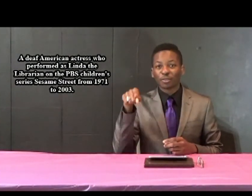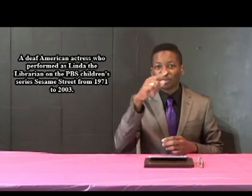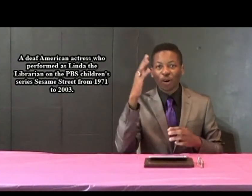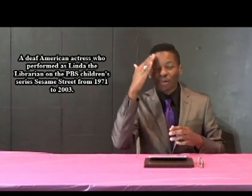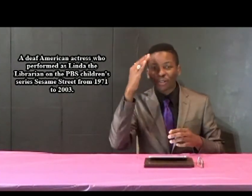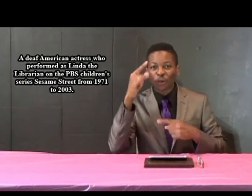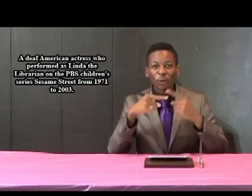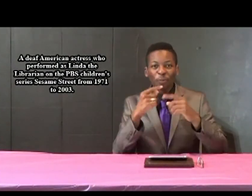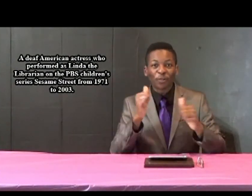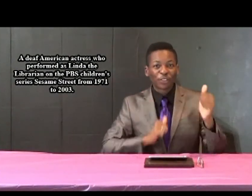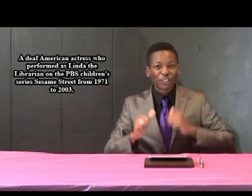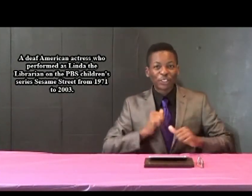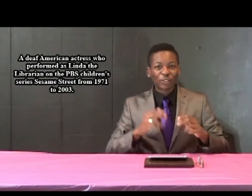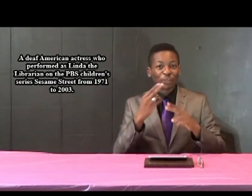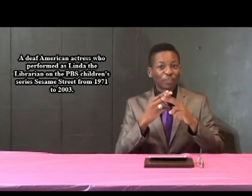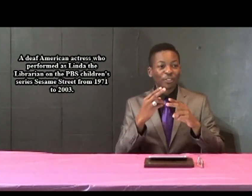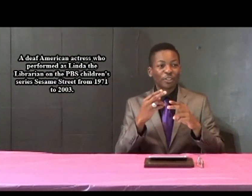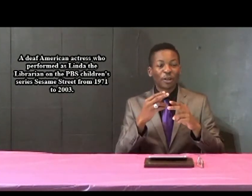I'm sure that you already know about the show,